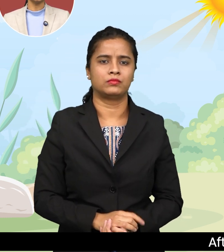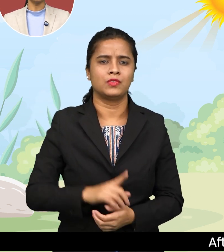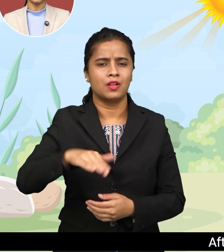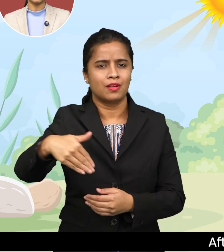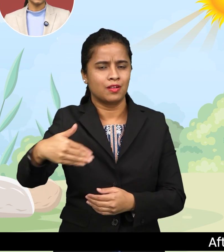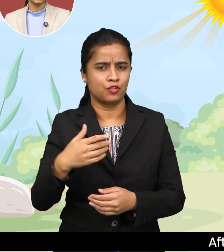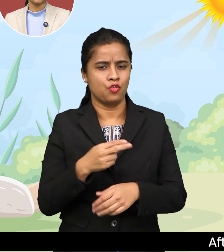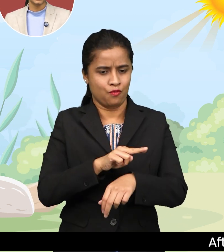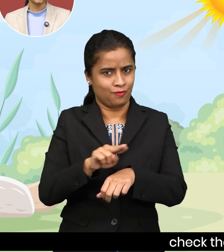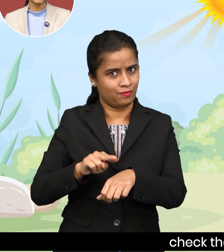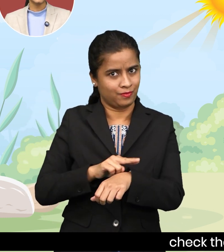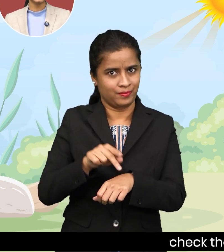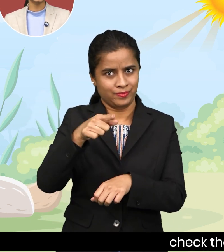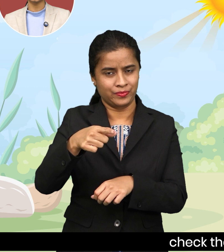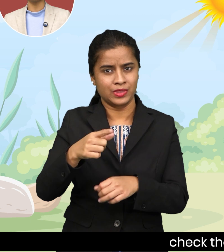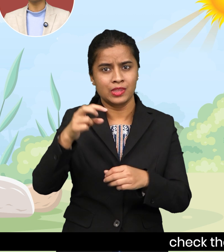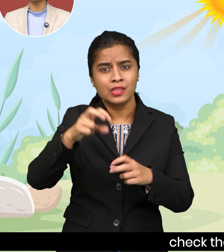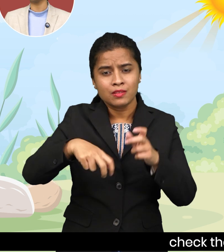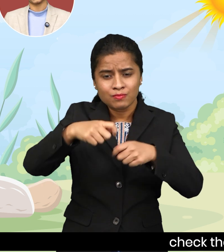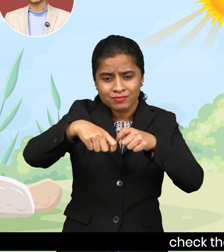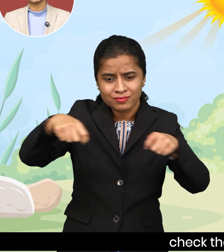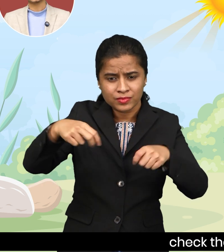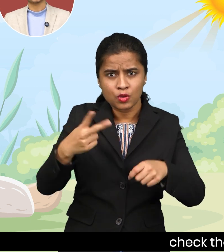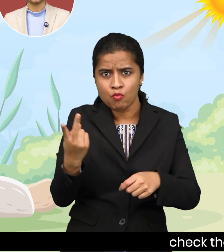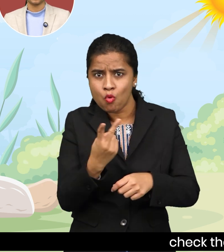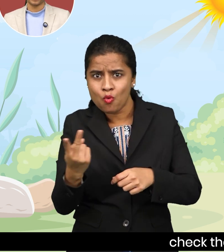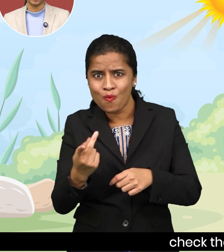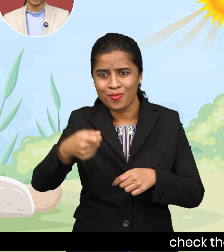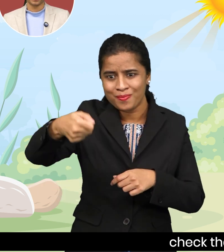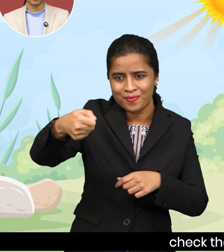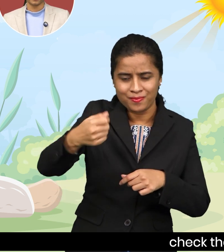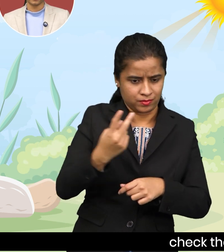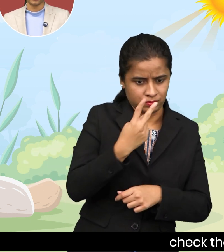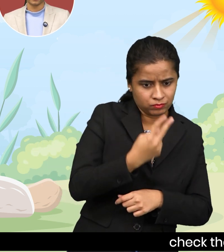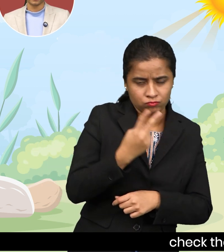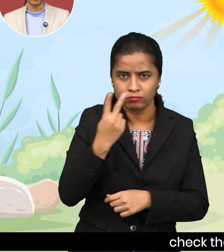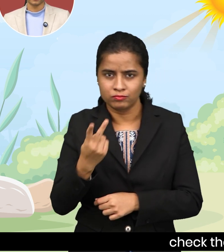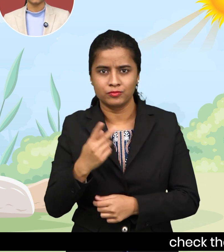After few hours, check the inside of both bags.